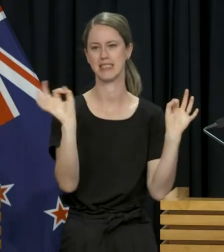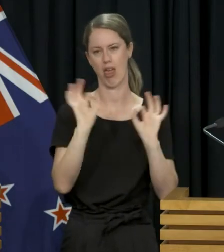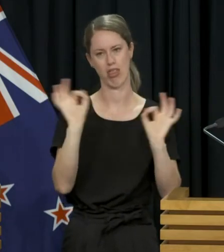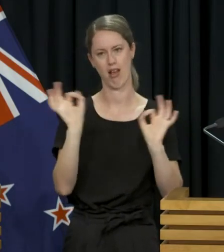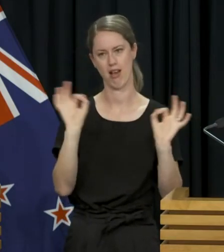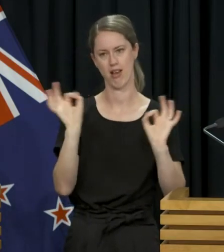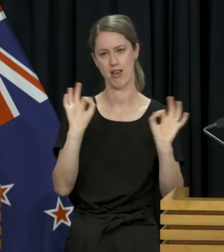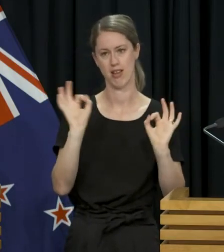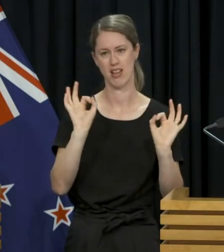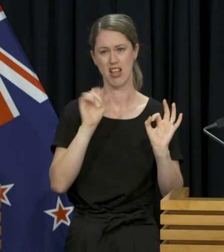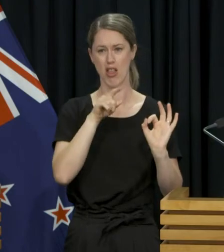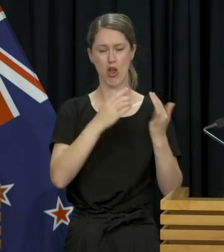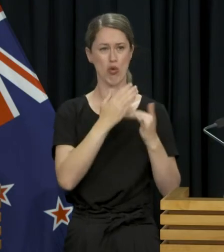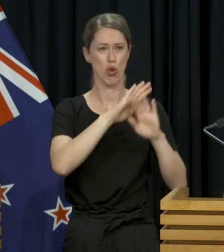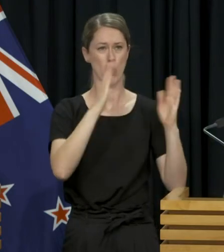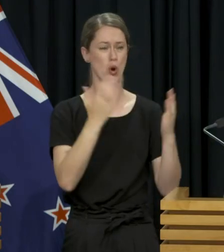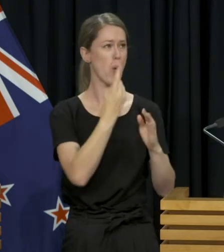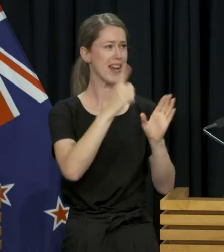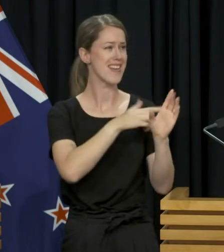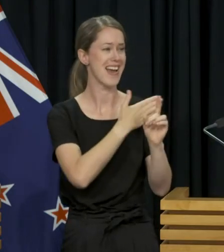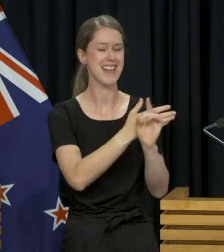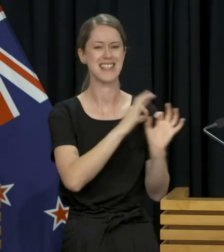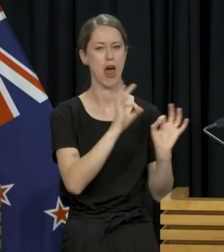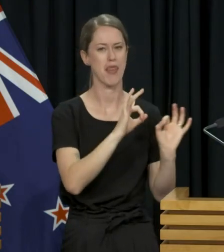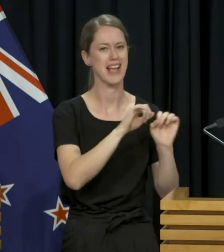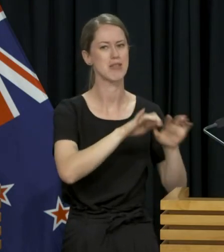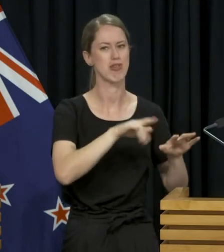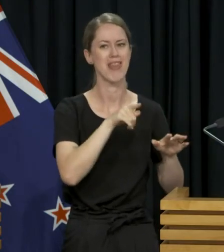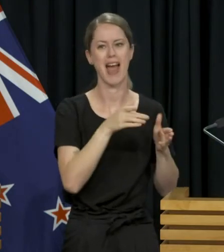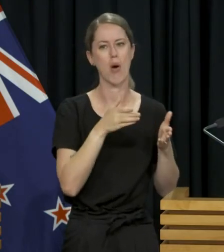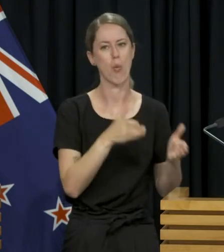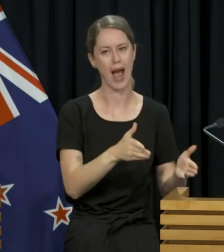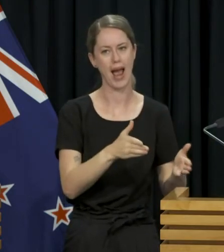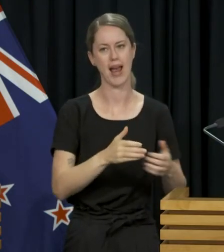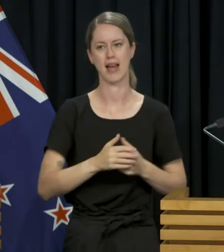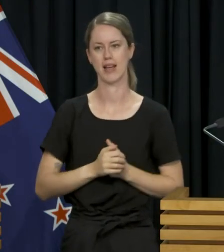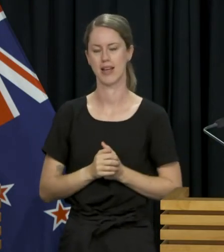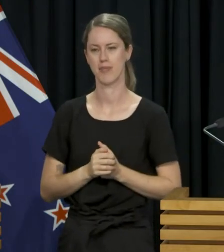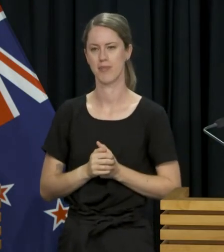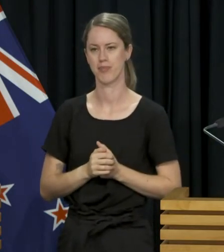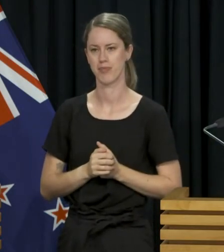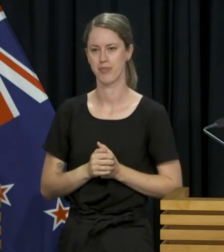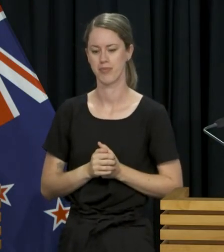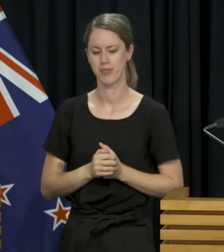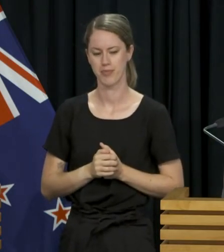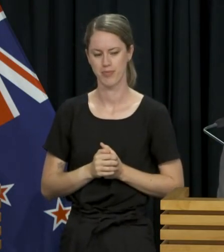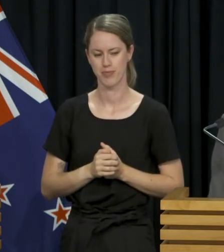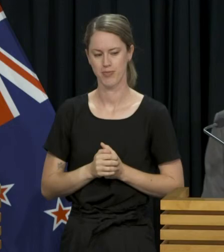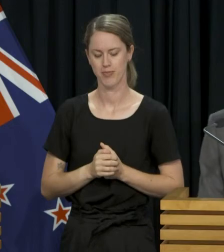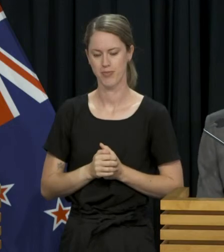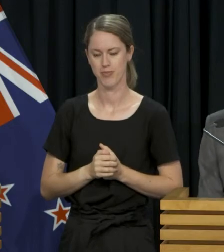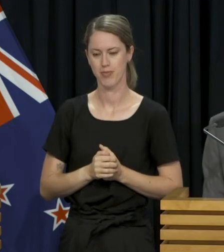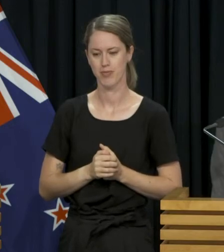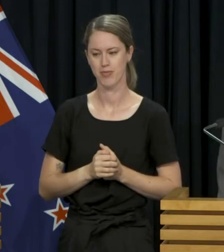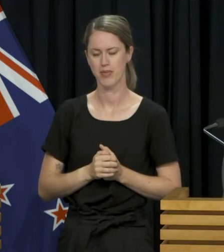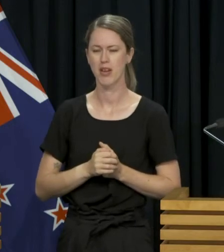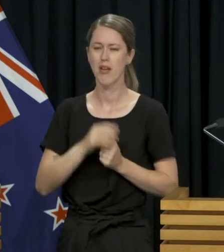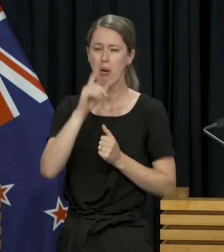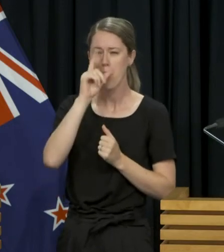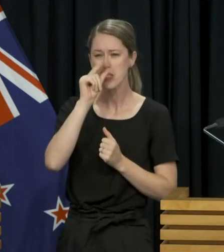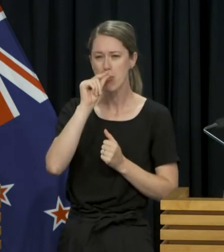is, of course, a year on into the pandemic. Transmission of the virus through inanimate surfaces, known as fomites, is a very